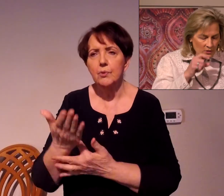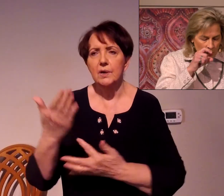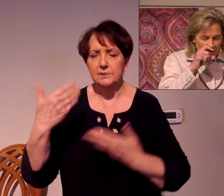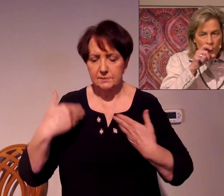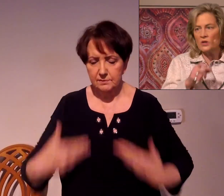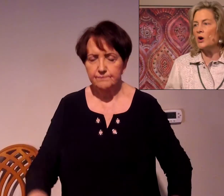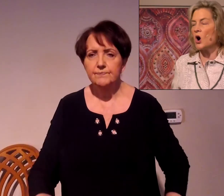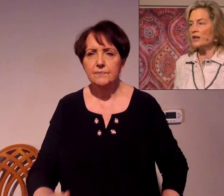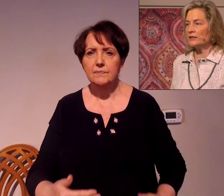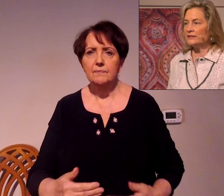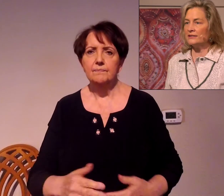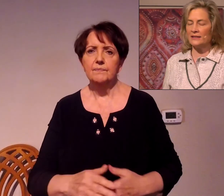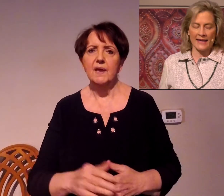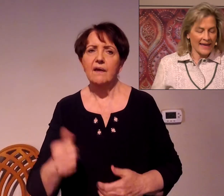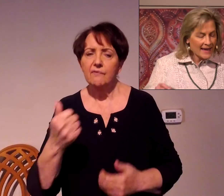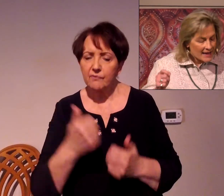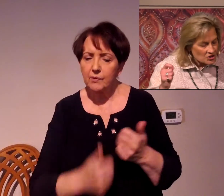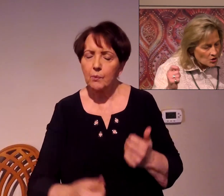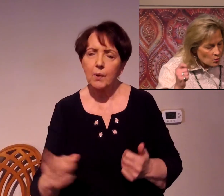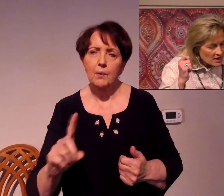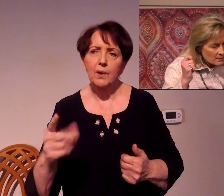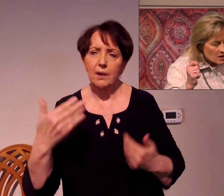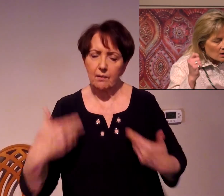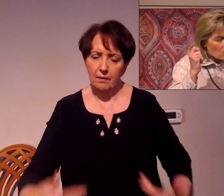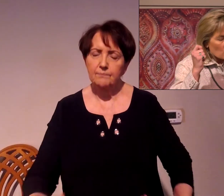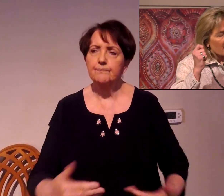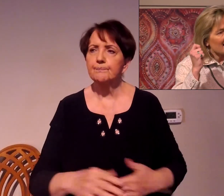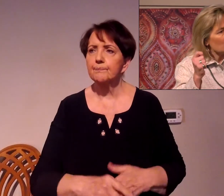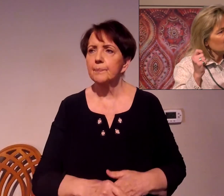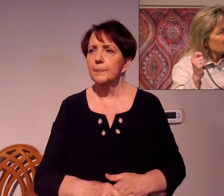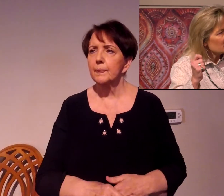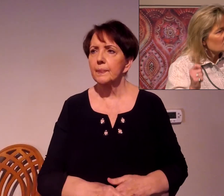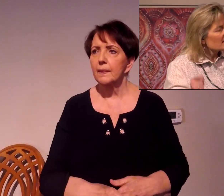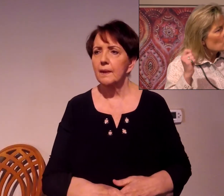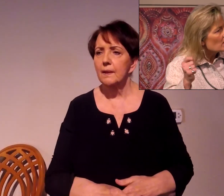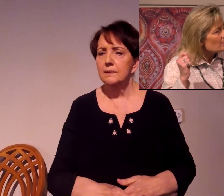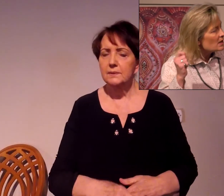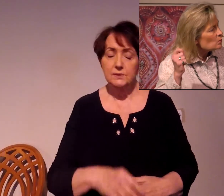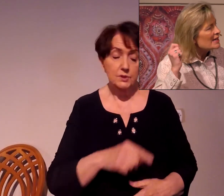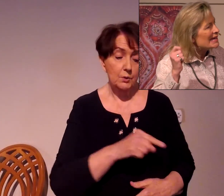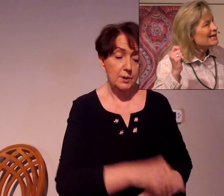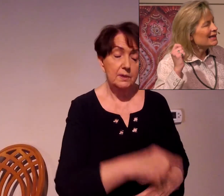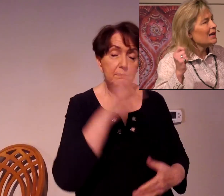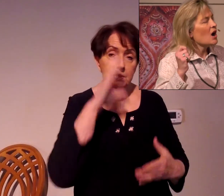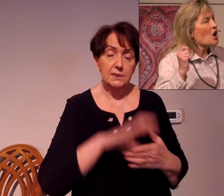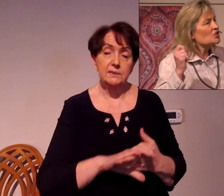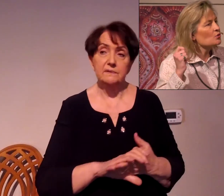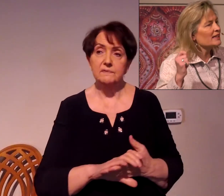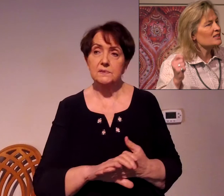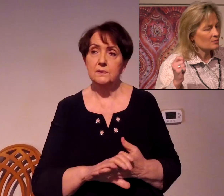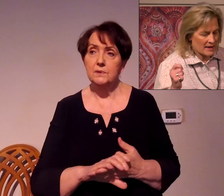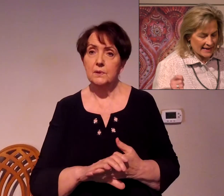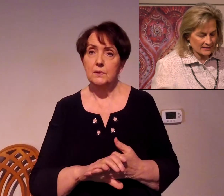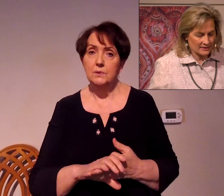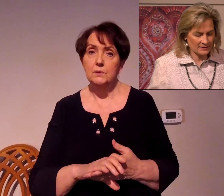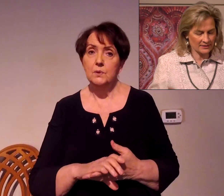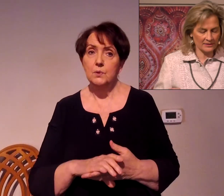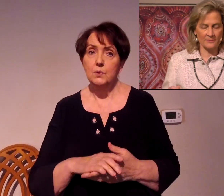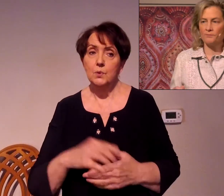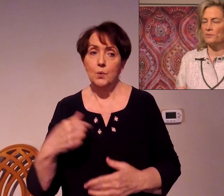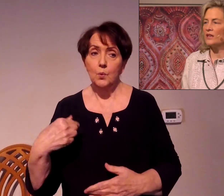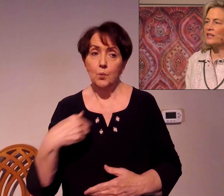substance everywhere that we are. And so he believes that we are to